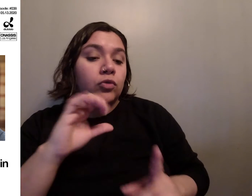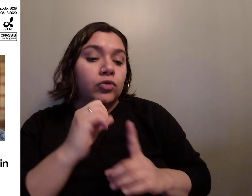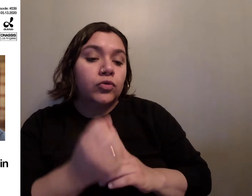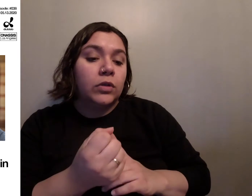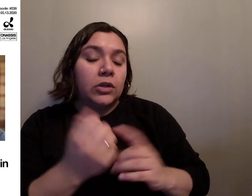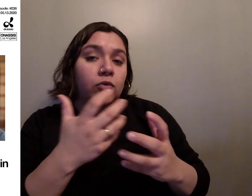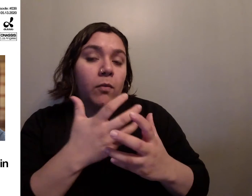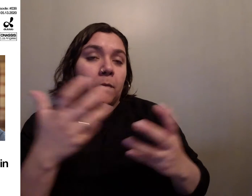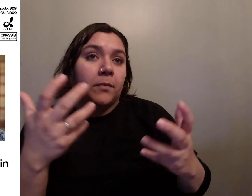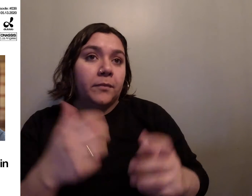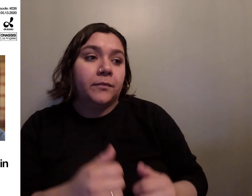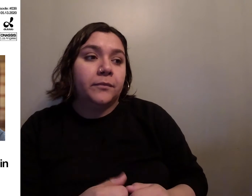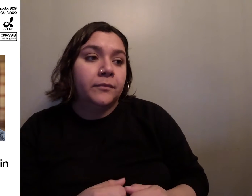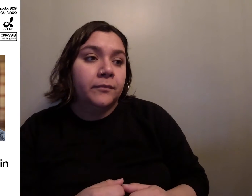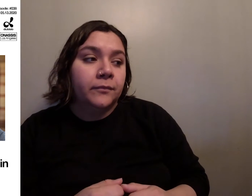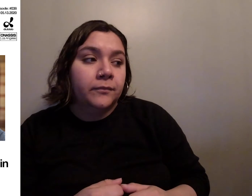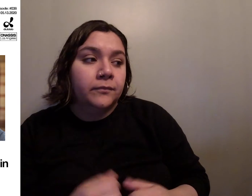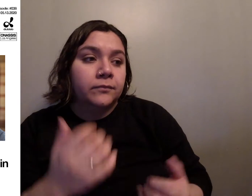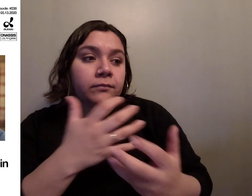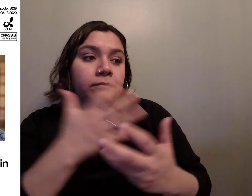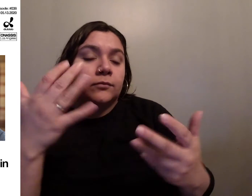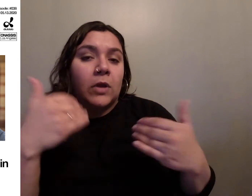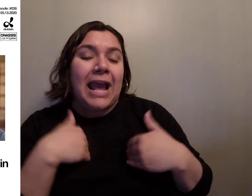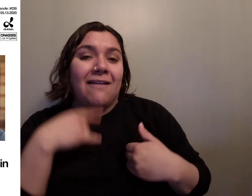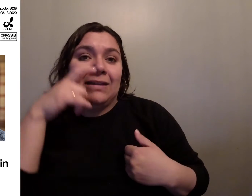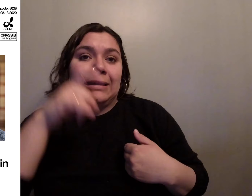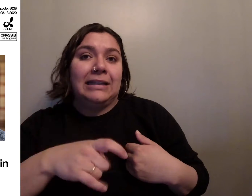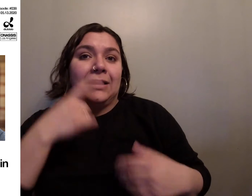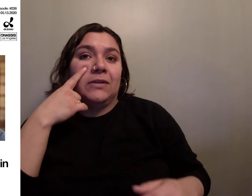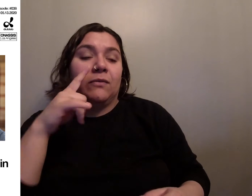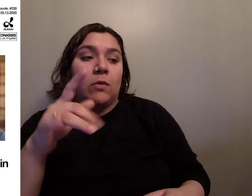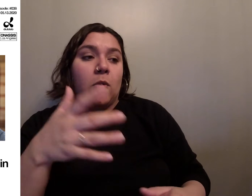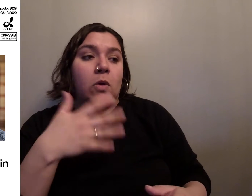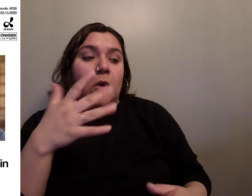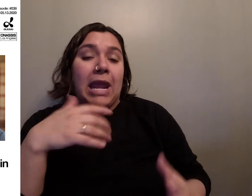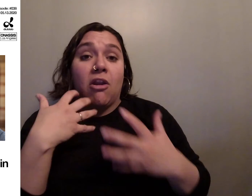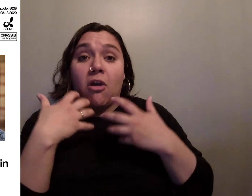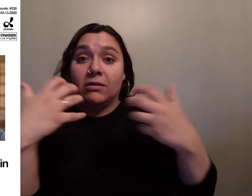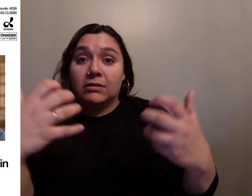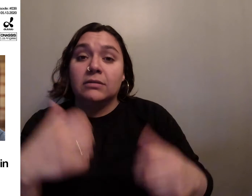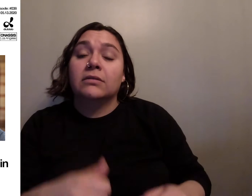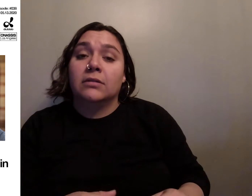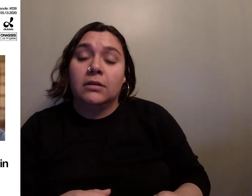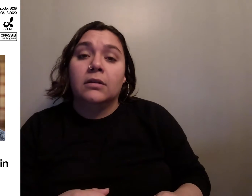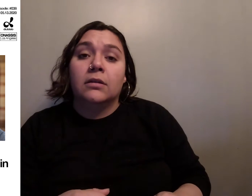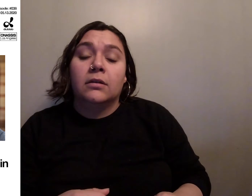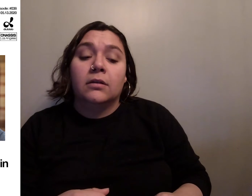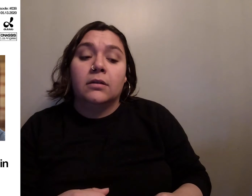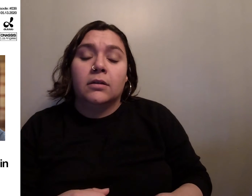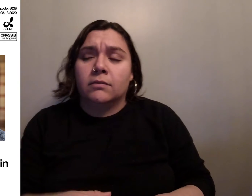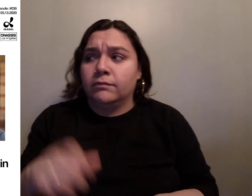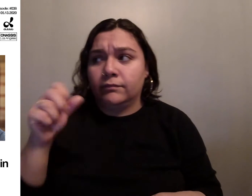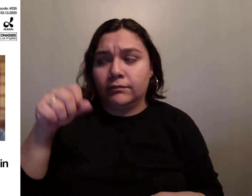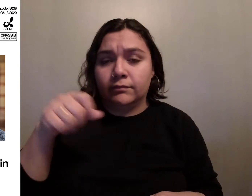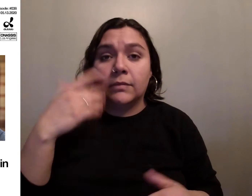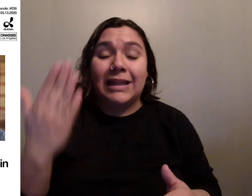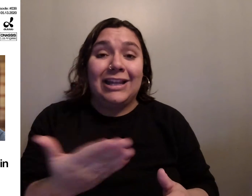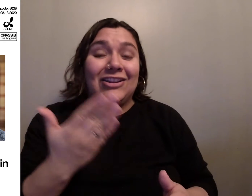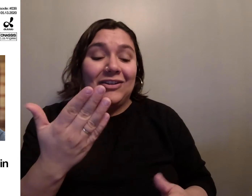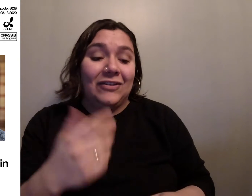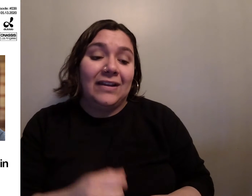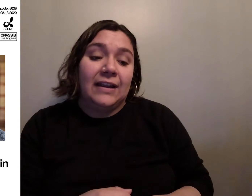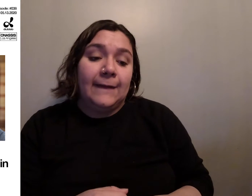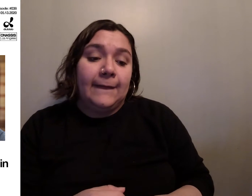But in your case, so much. There's such a need for an